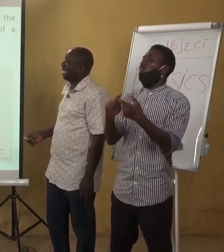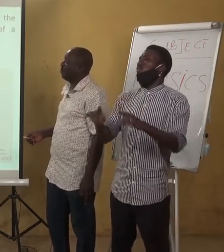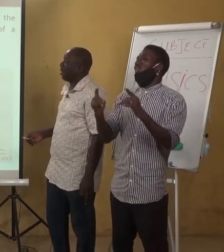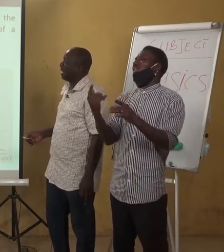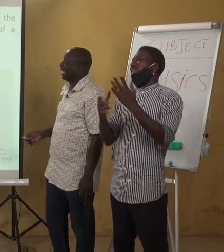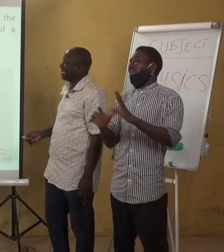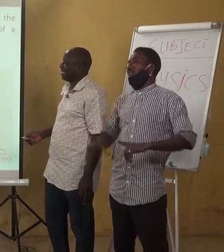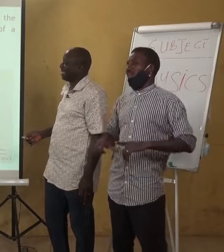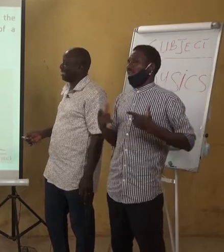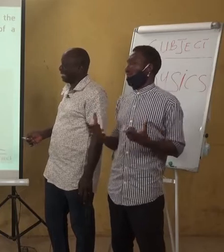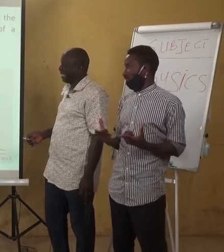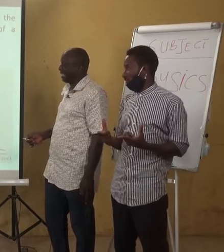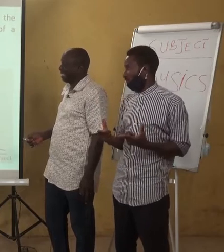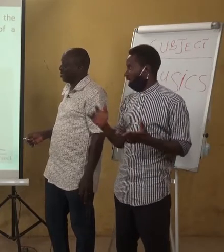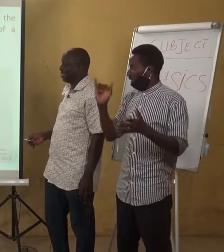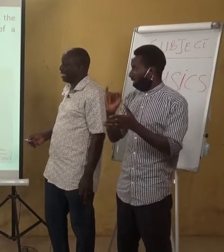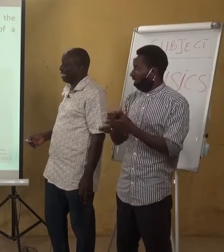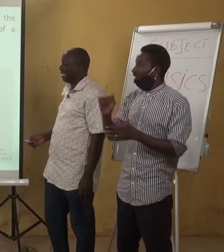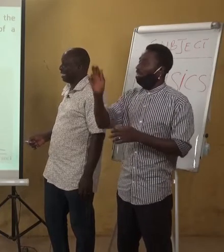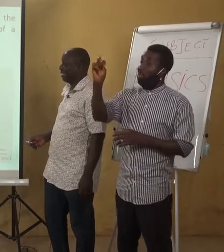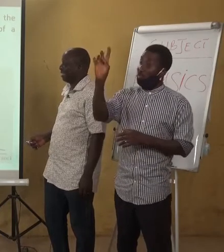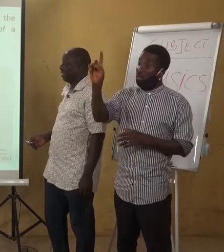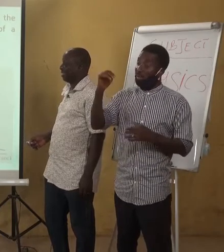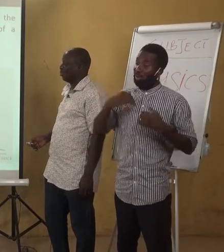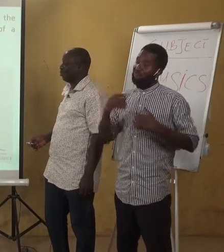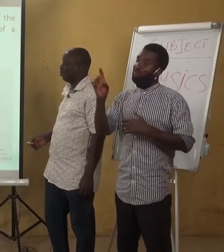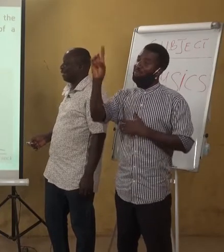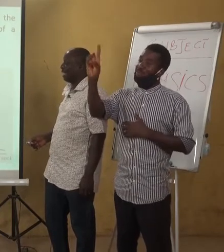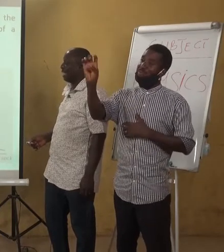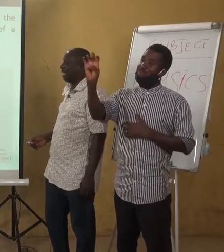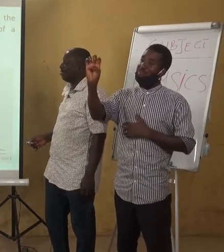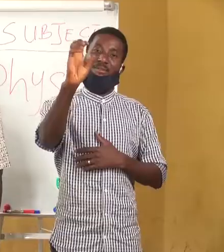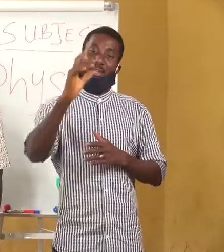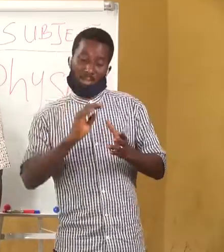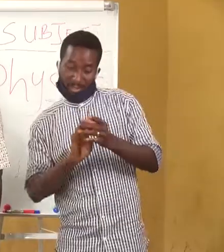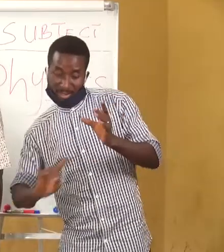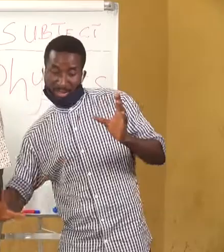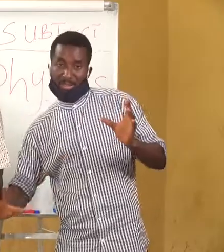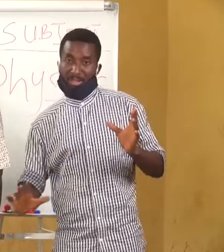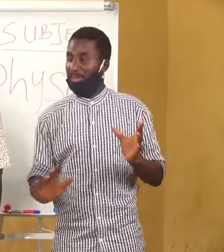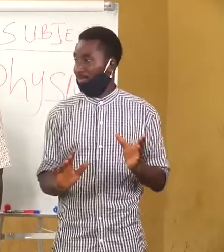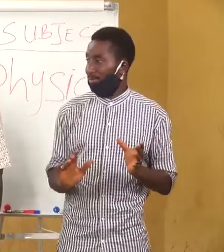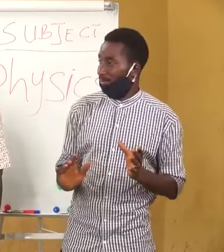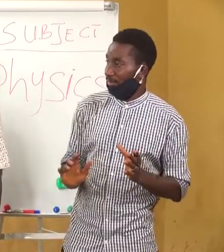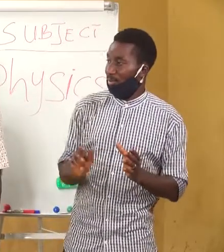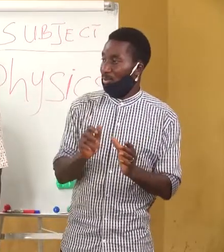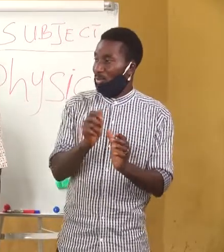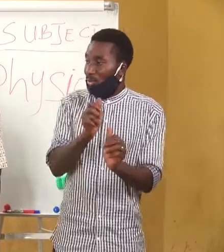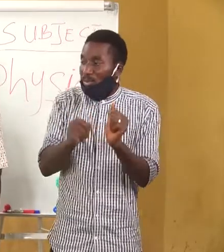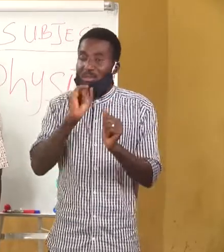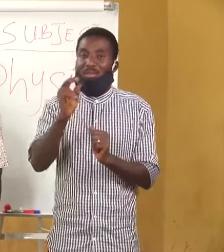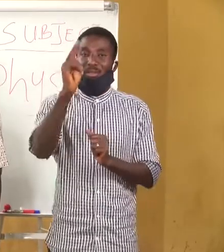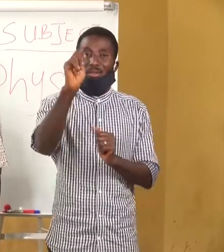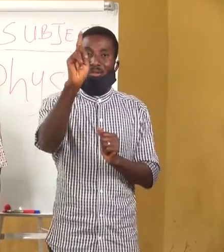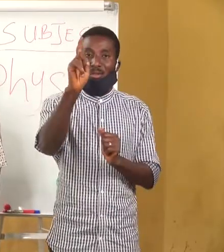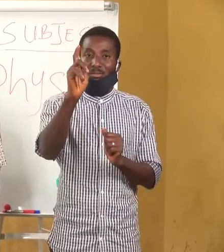that n1 has disintegrated or decayed to n1 over 2, which is half, it will